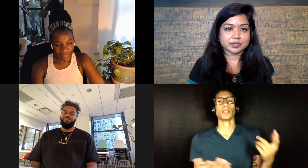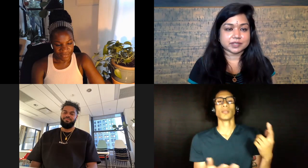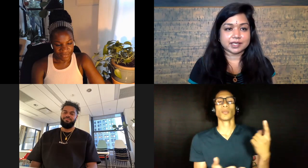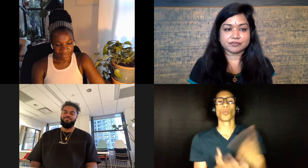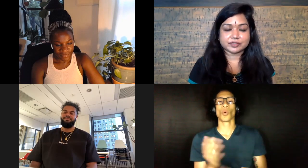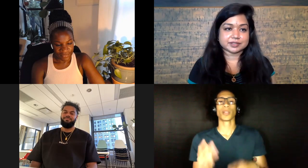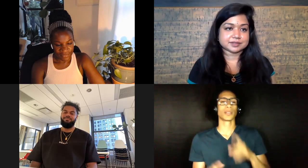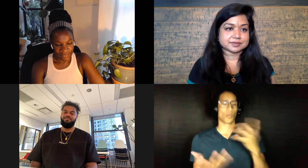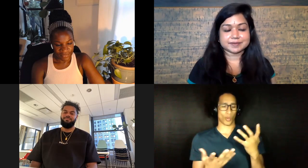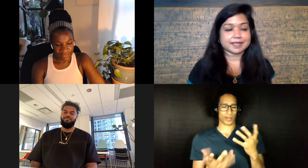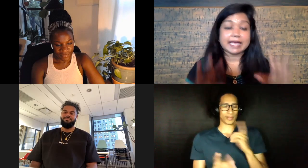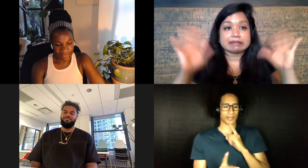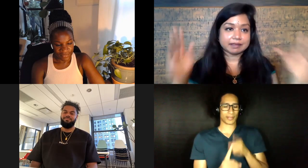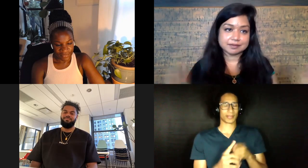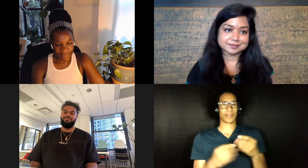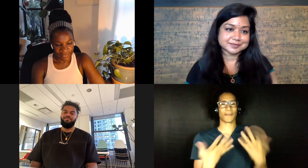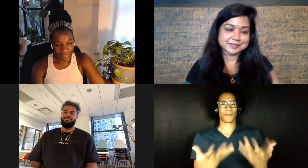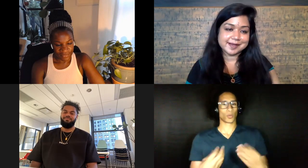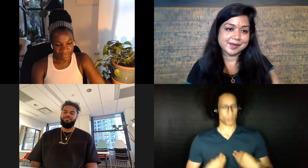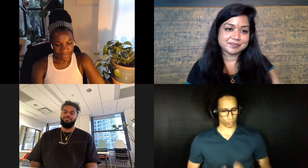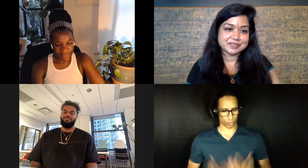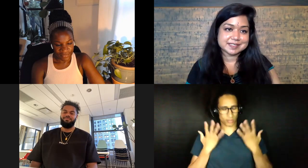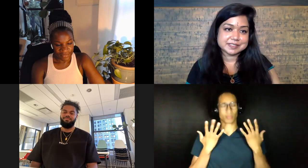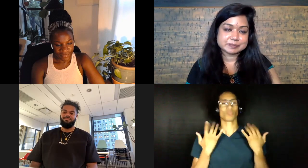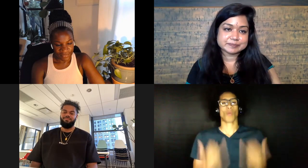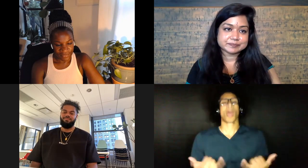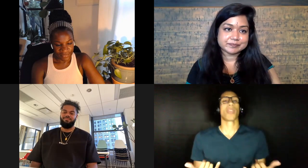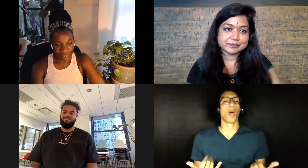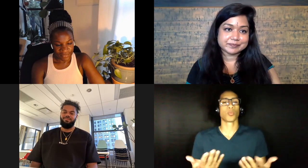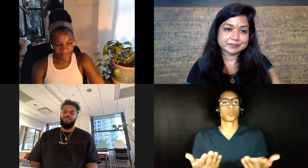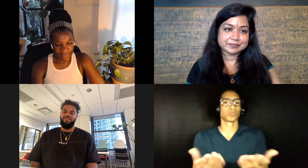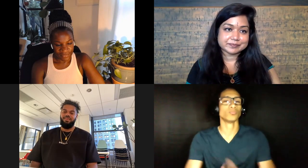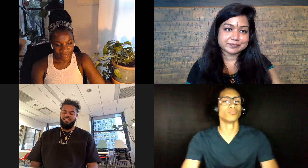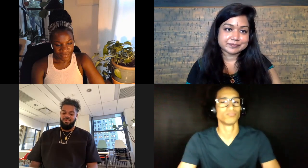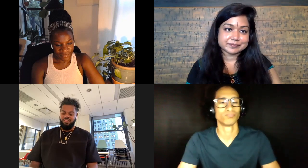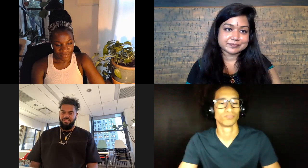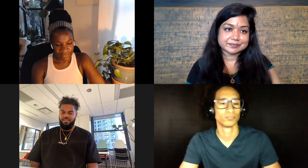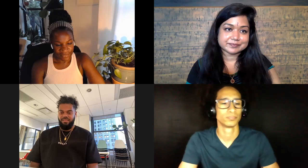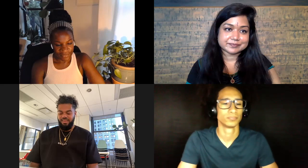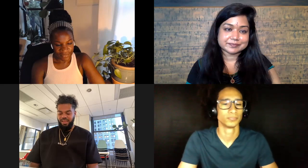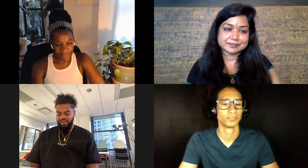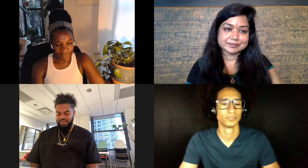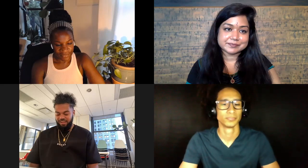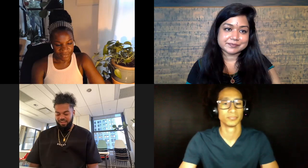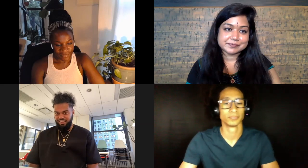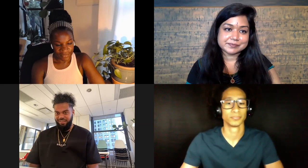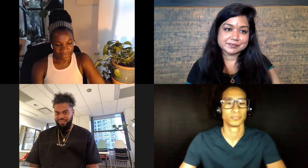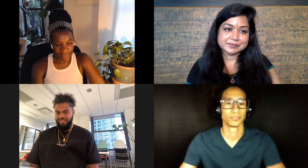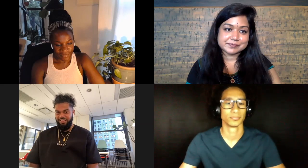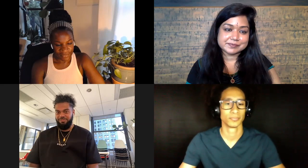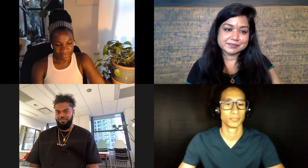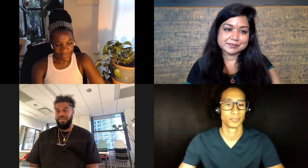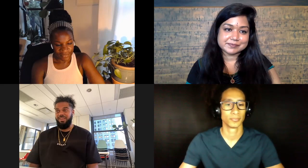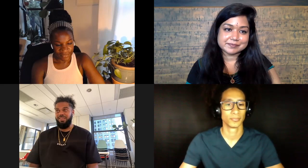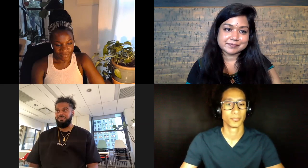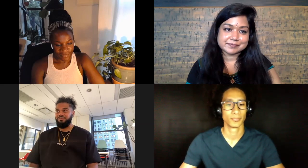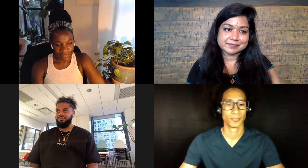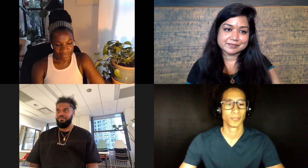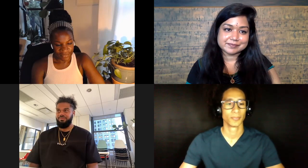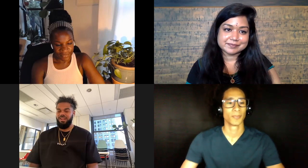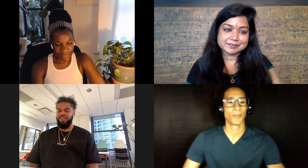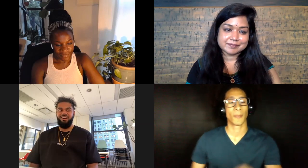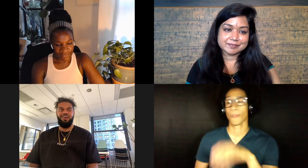like in the ciphers, and like that's like me growing up like loving hip hop. And I just want to like, I want